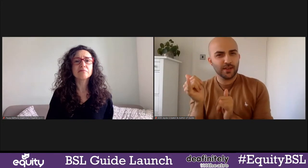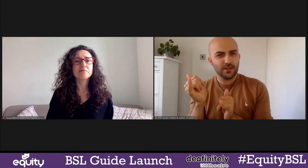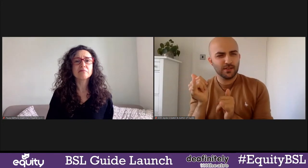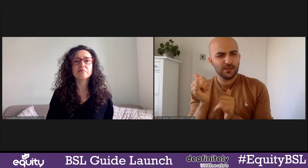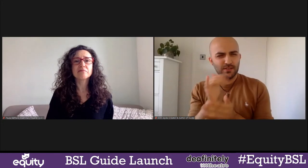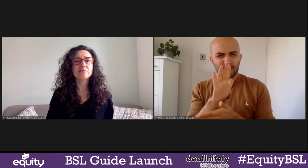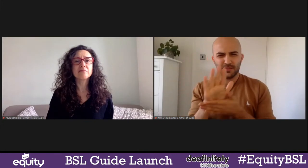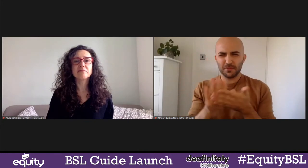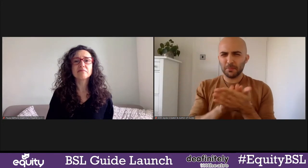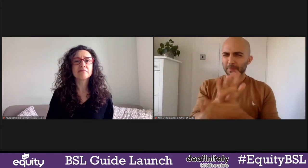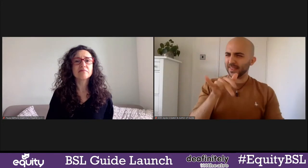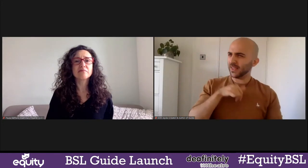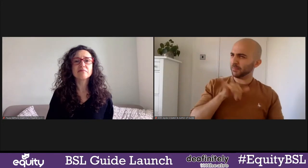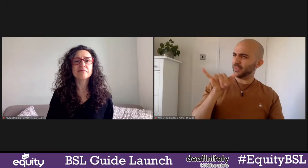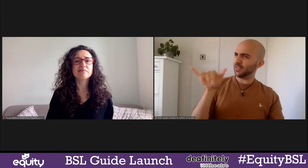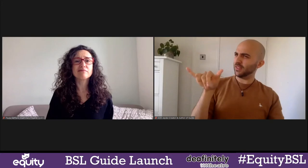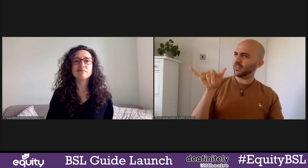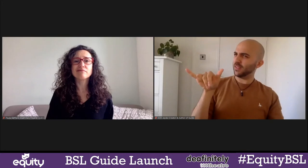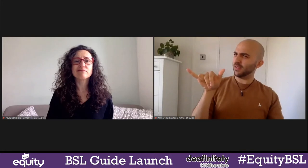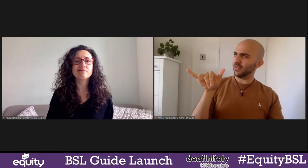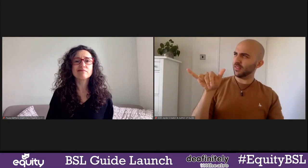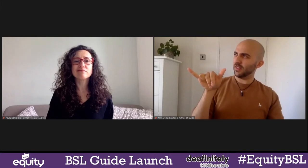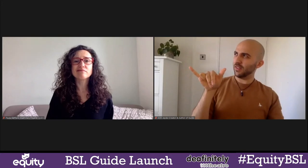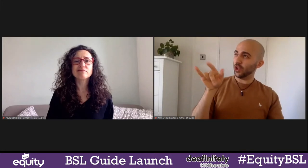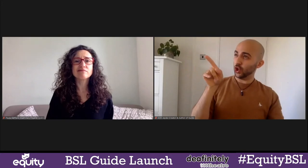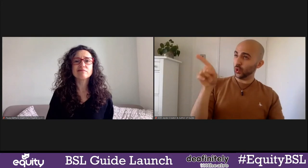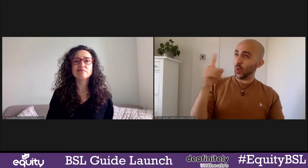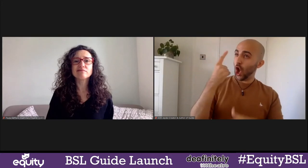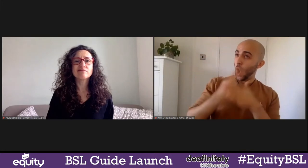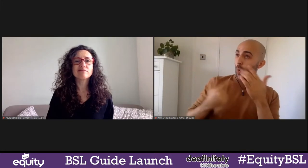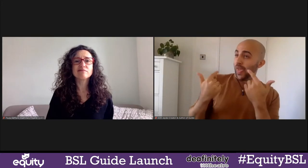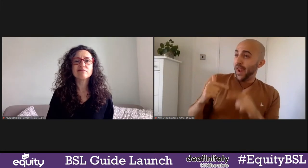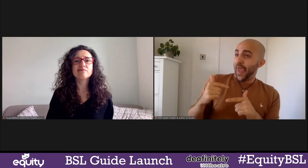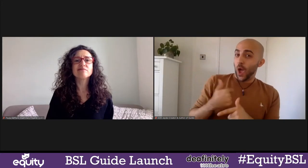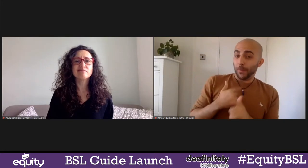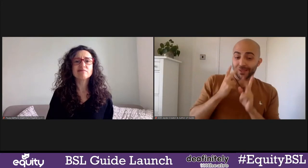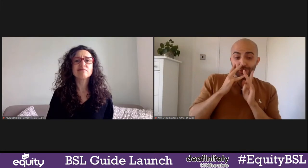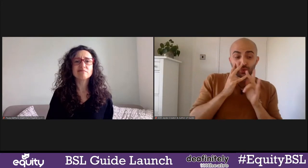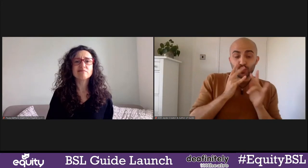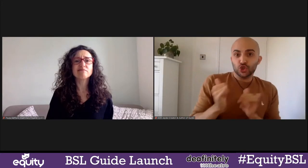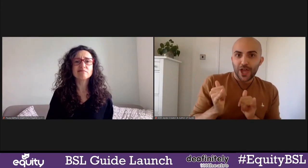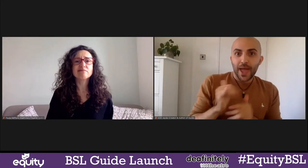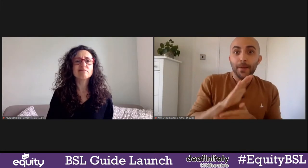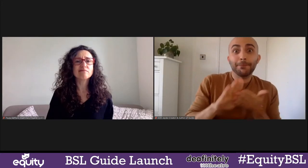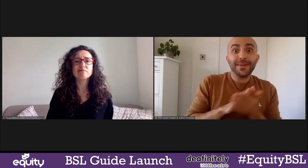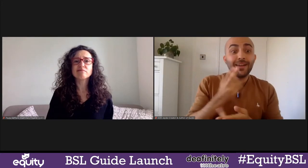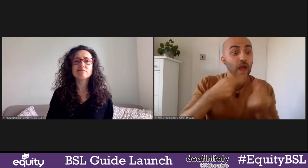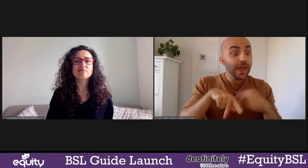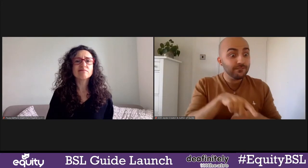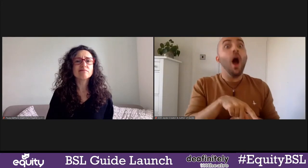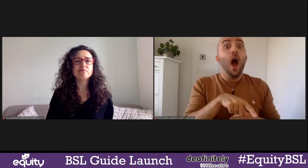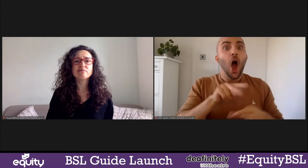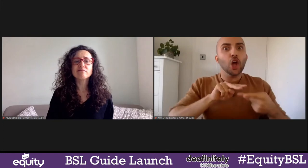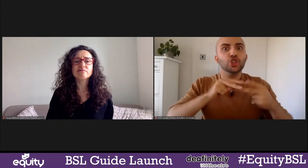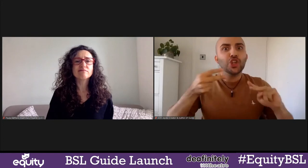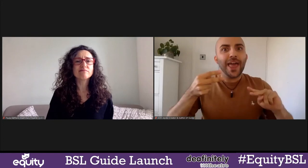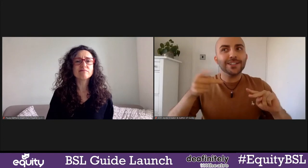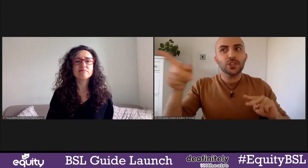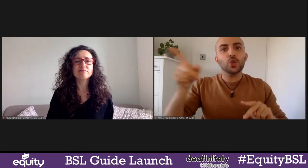take a blood test and check whether it was genetic. So I thought, okay, the only reason you want to